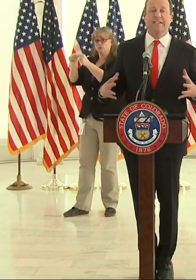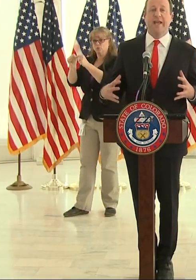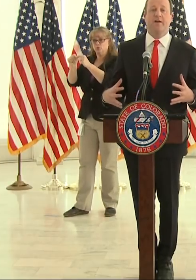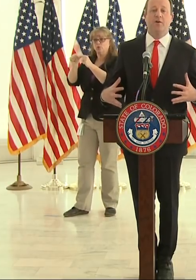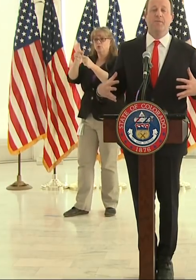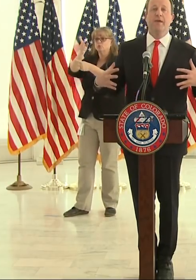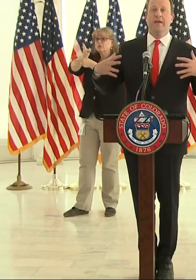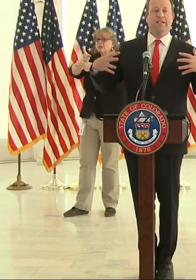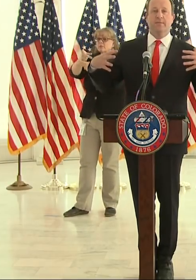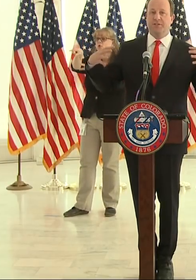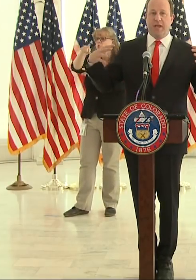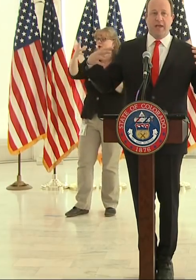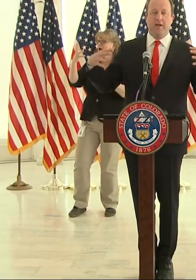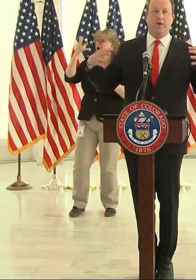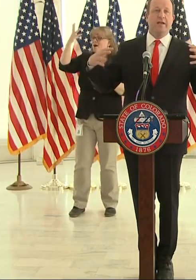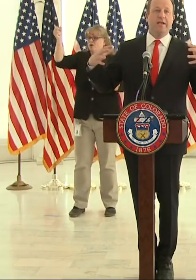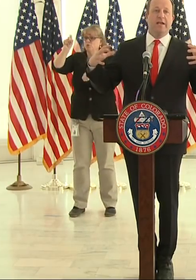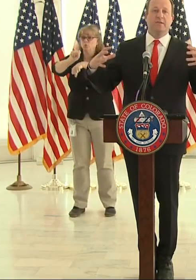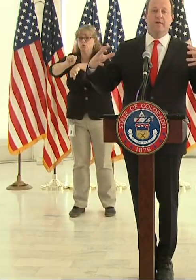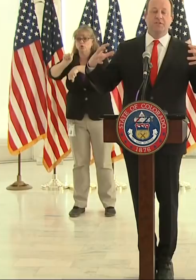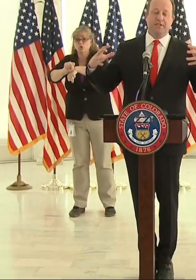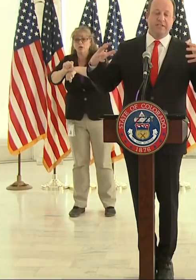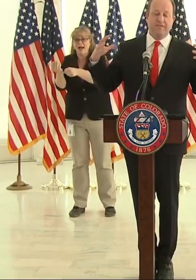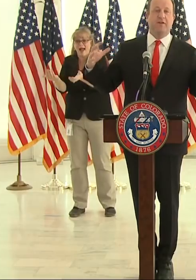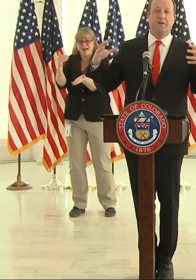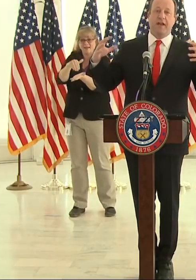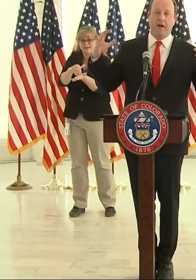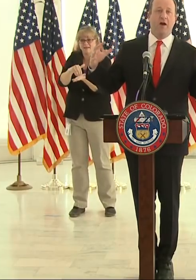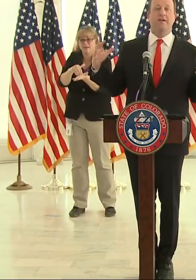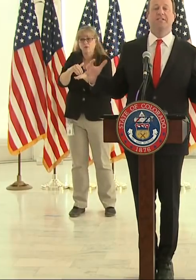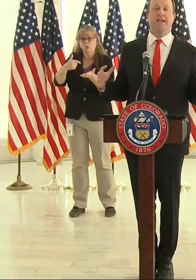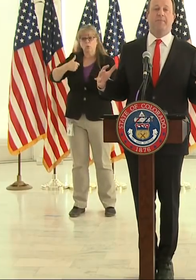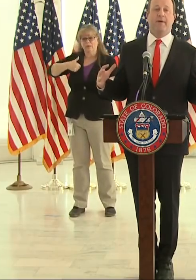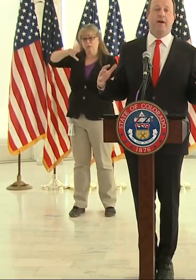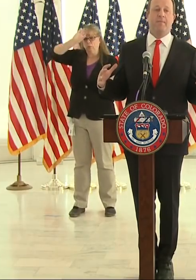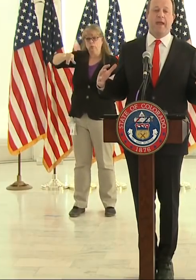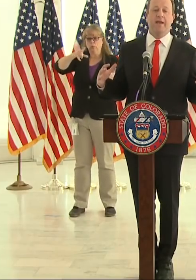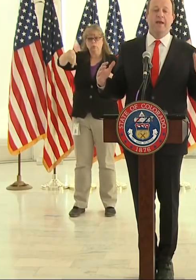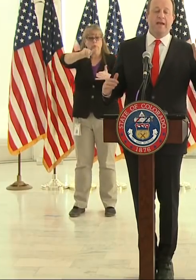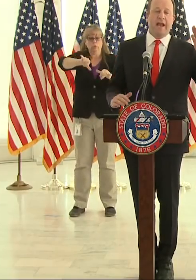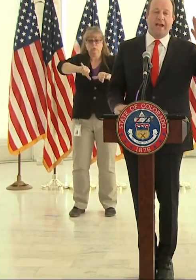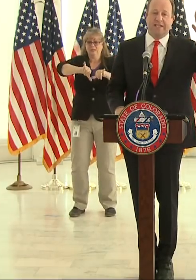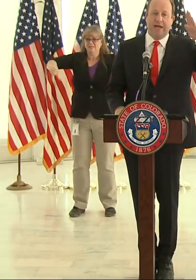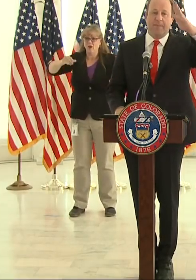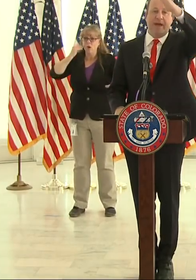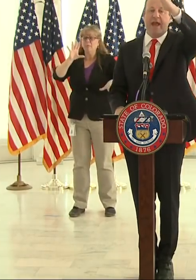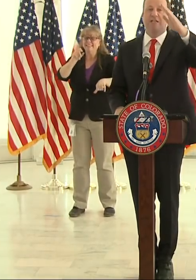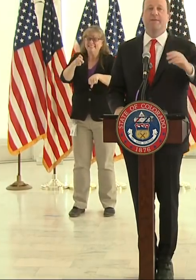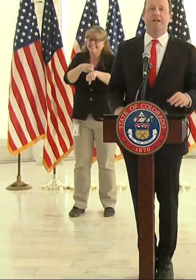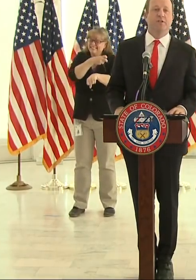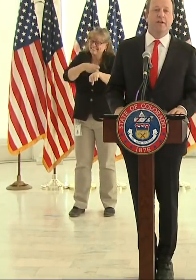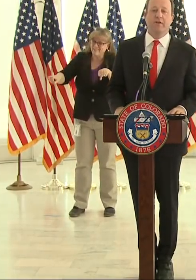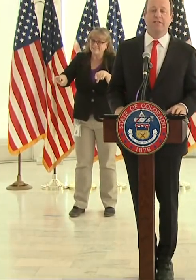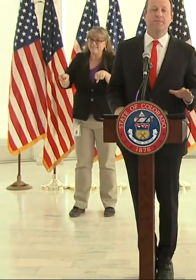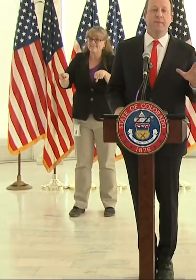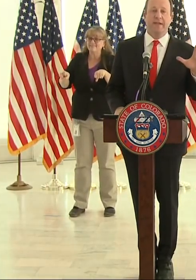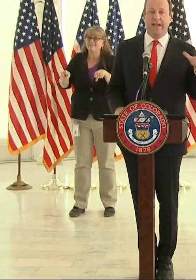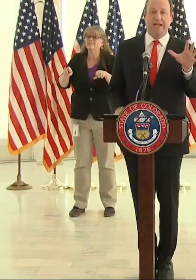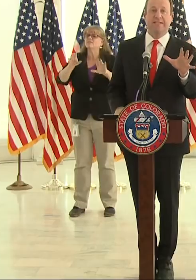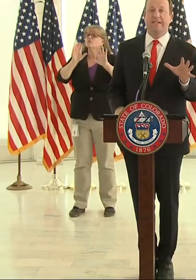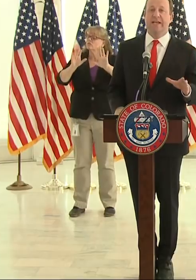house. The stay at home is the most, is the most difficult and hard step. And it had to stop that exponential